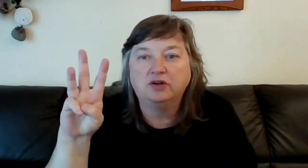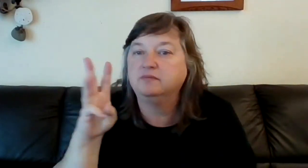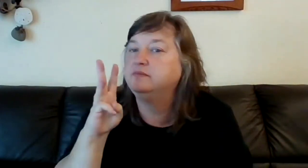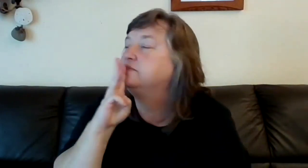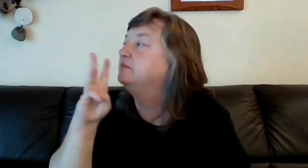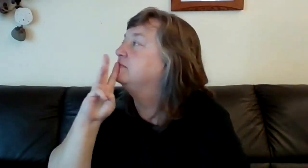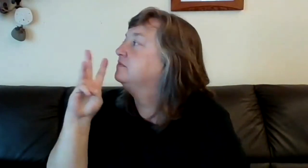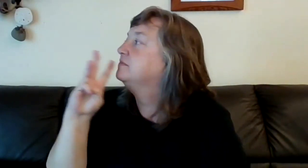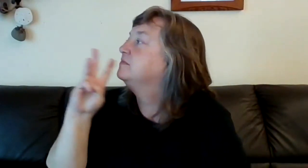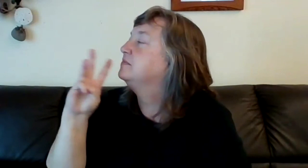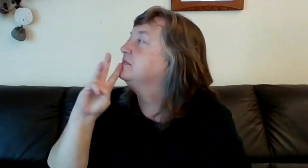water,